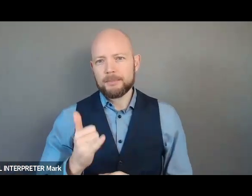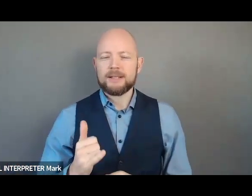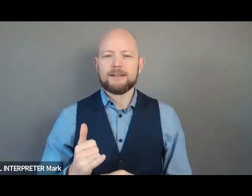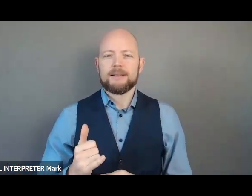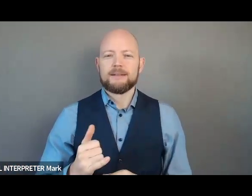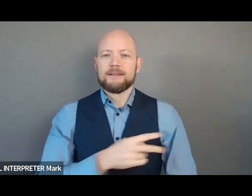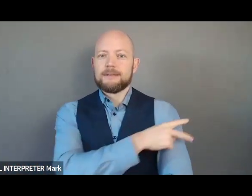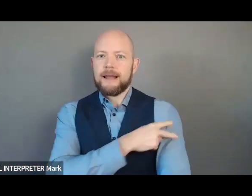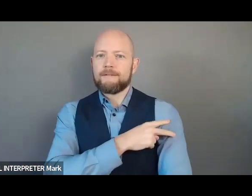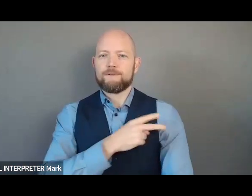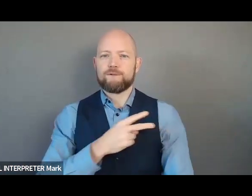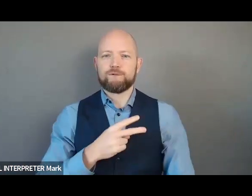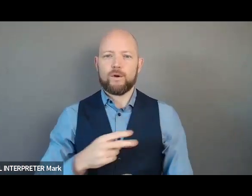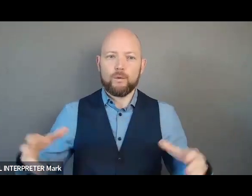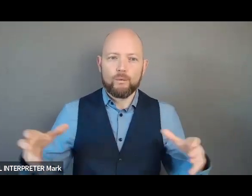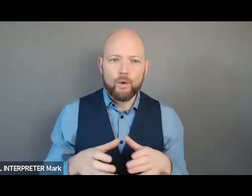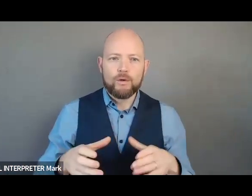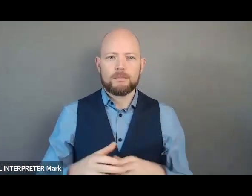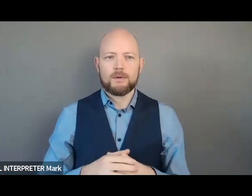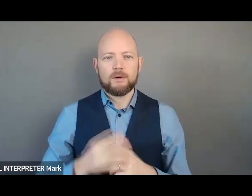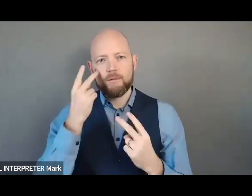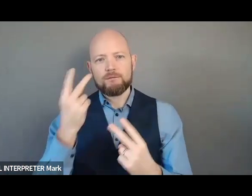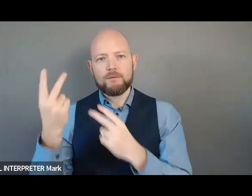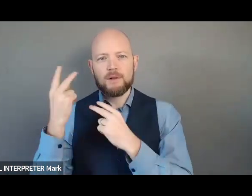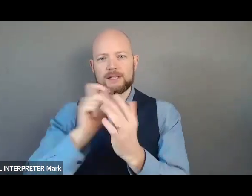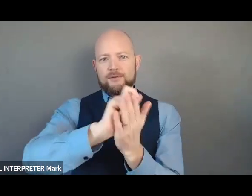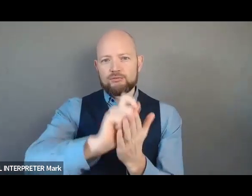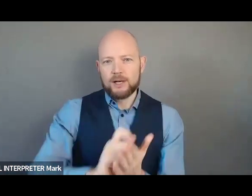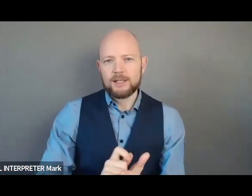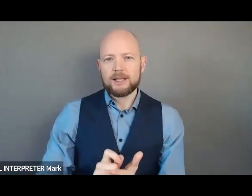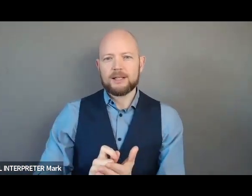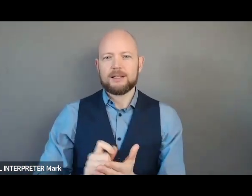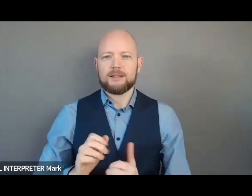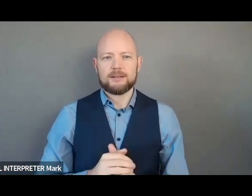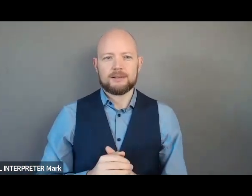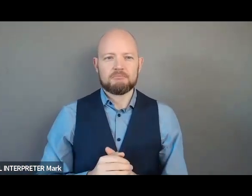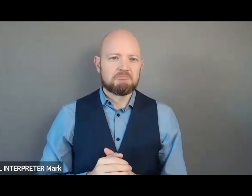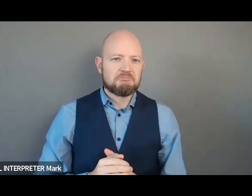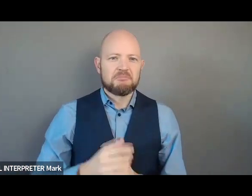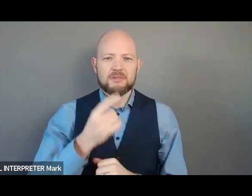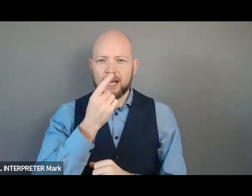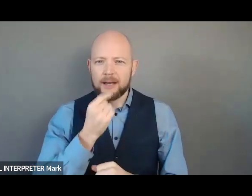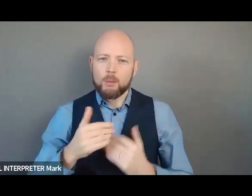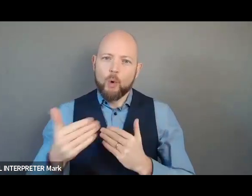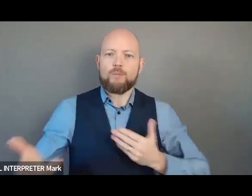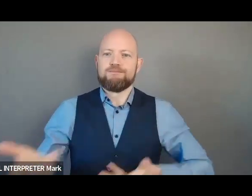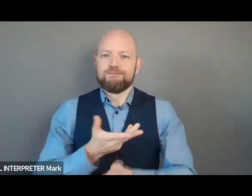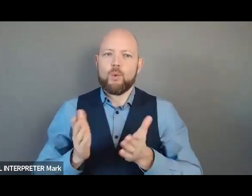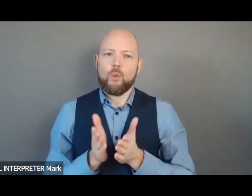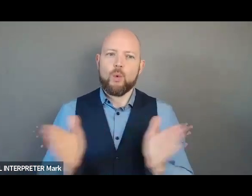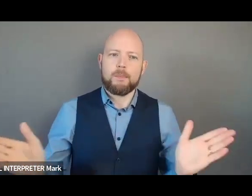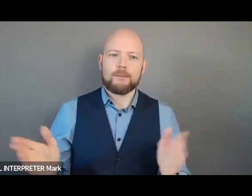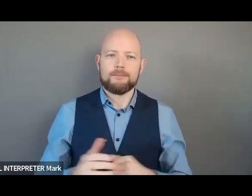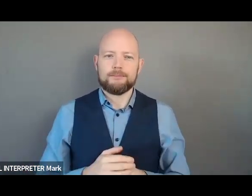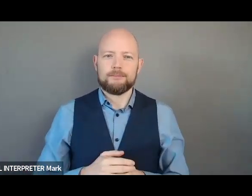shortruns, we might be able to have some conversations around that. And the last point is around